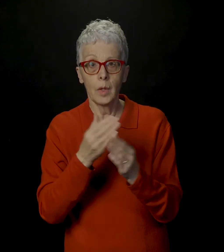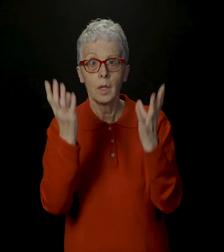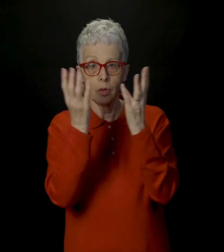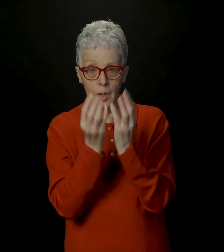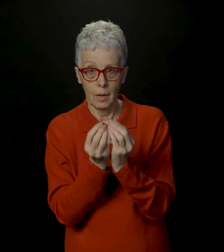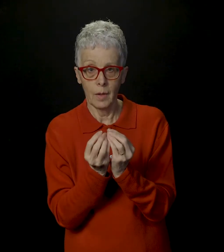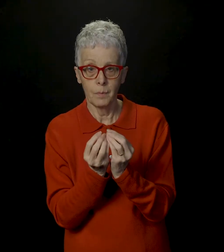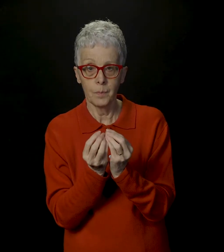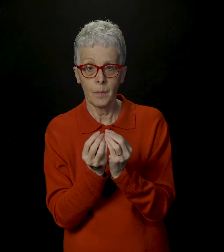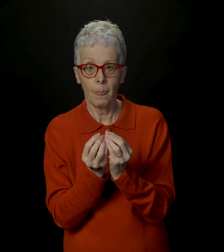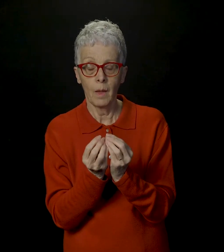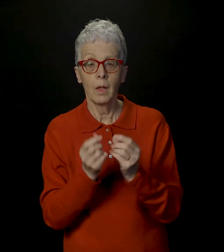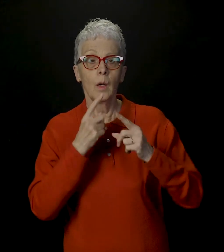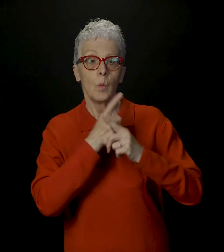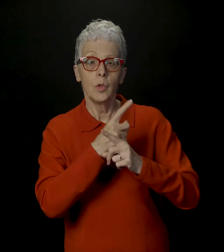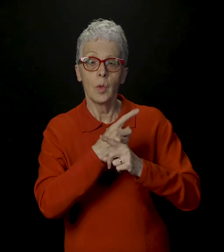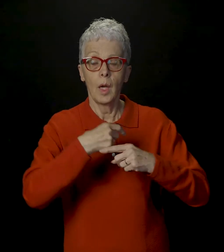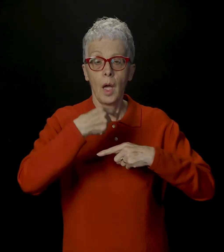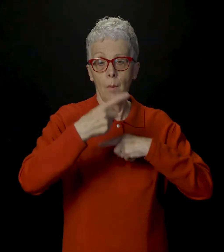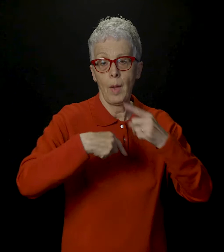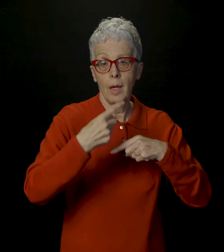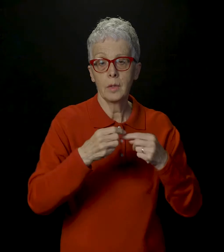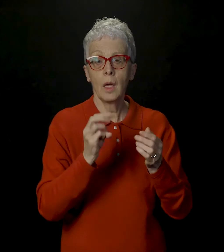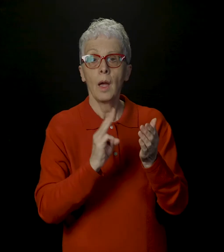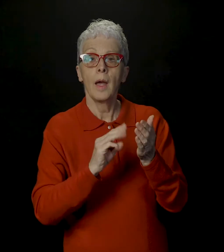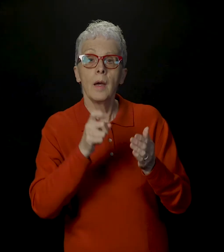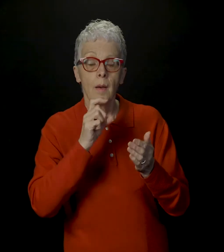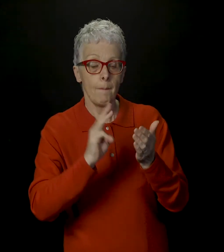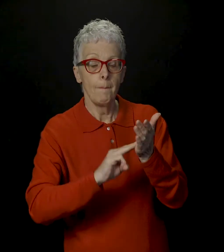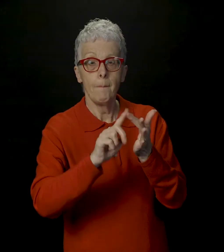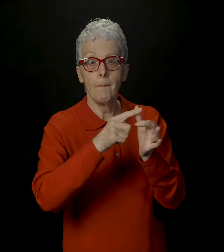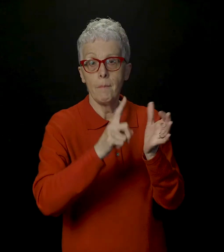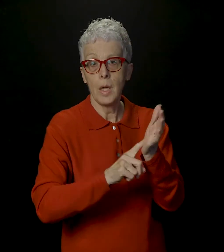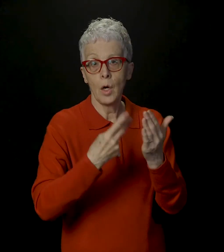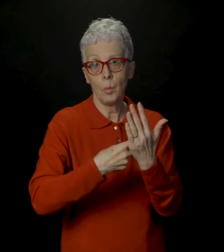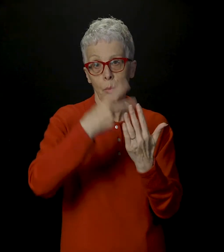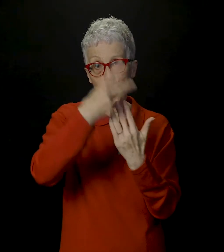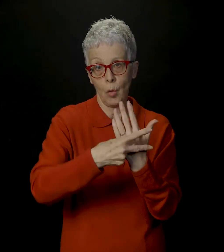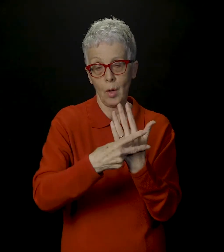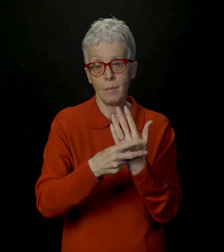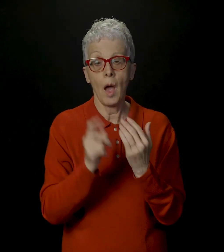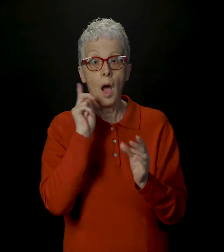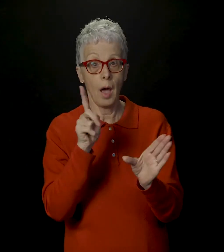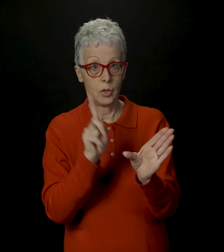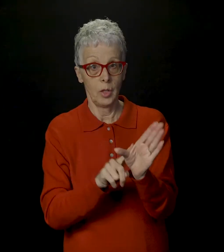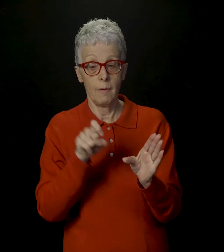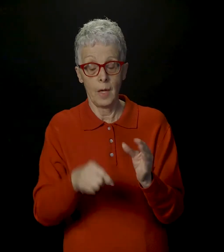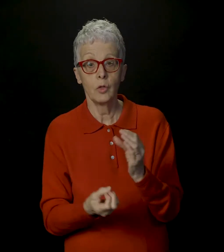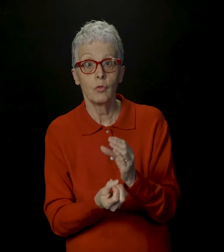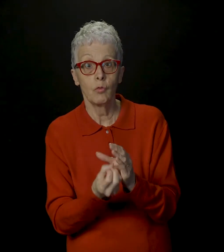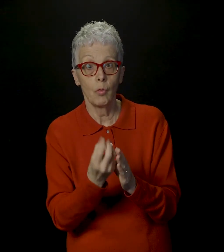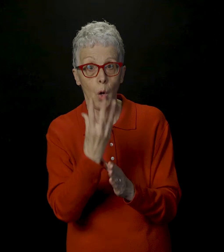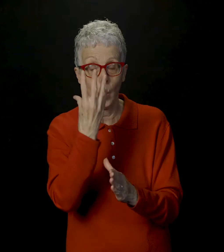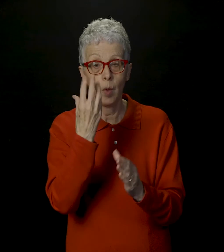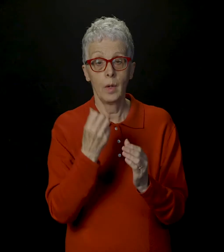things kept going So We've talked a lot about How with our meal program That really increased that Last year But since we've